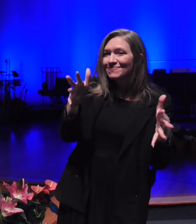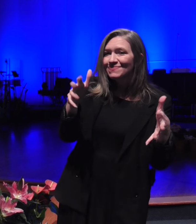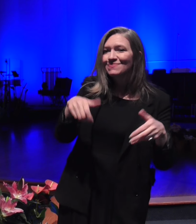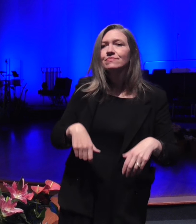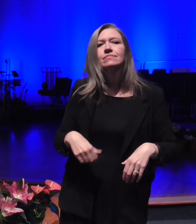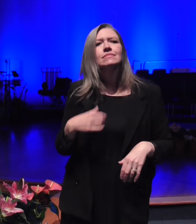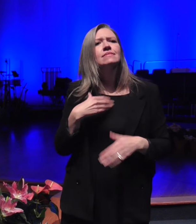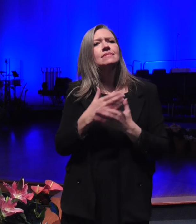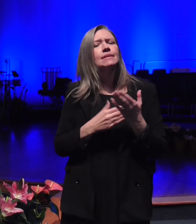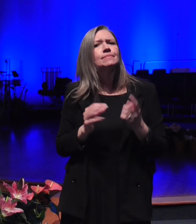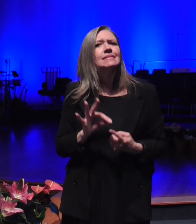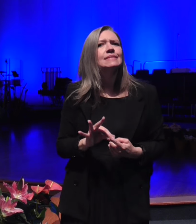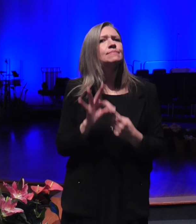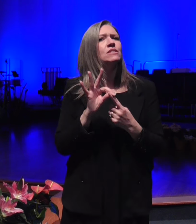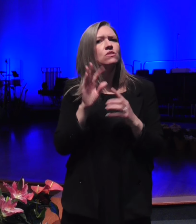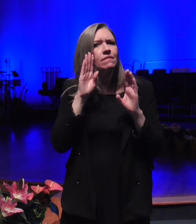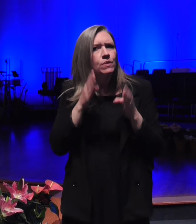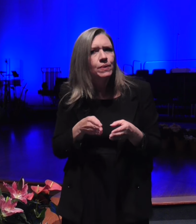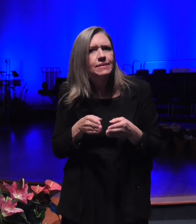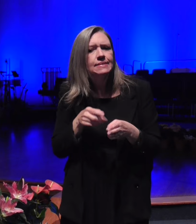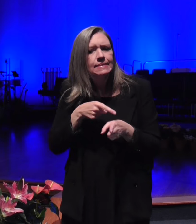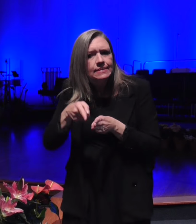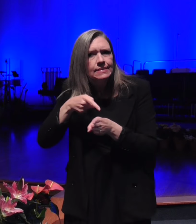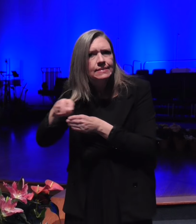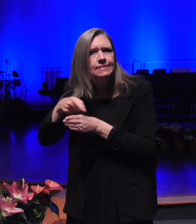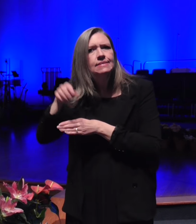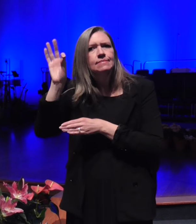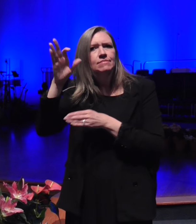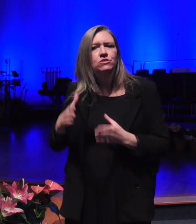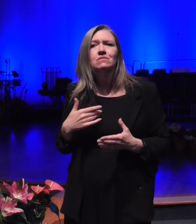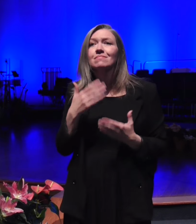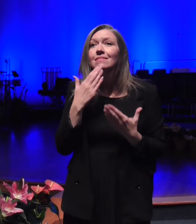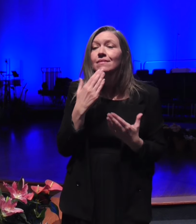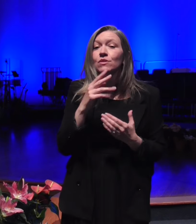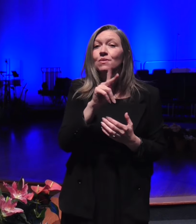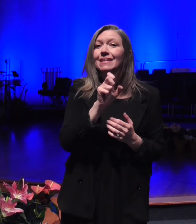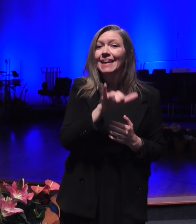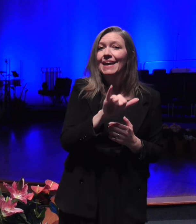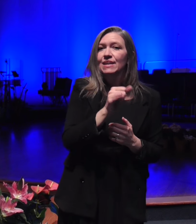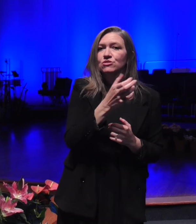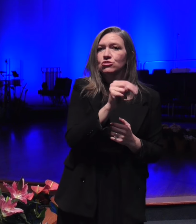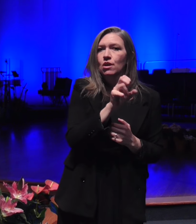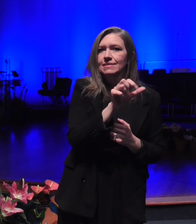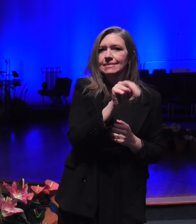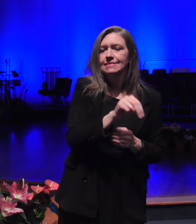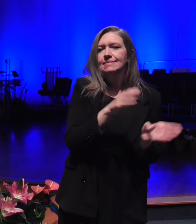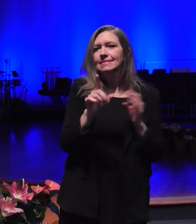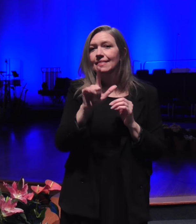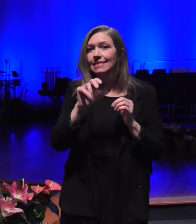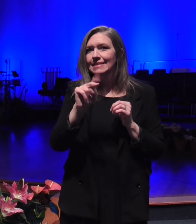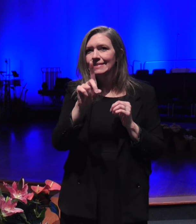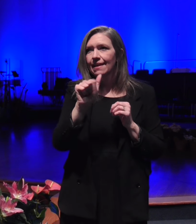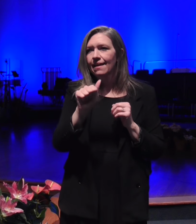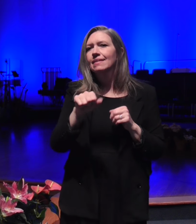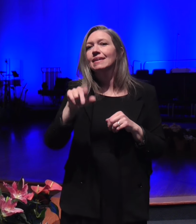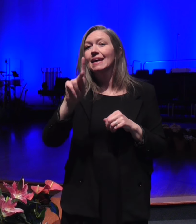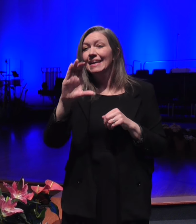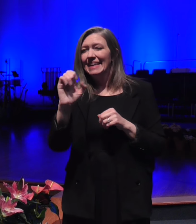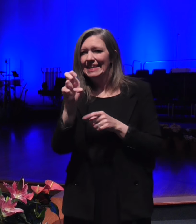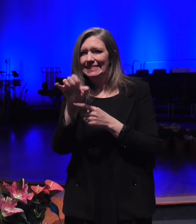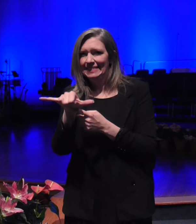We have some special focus ministers at Mile High Church. I'm so grateful for Kay Johnson, Linda Rangel, Casey